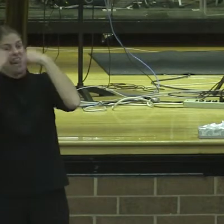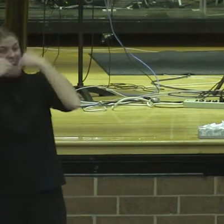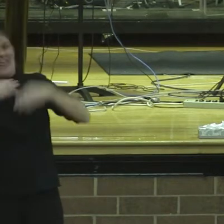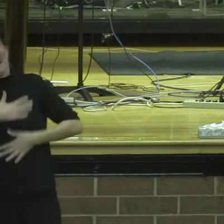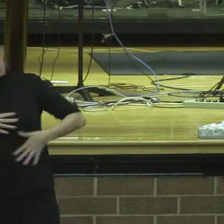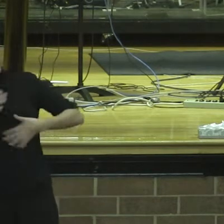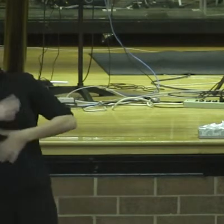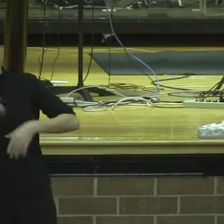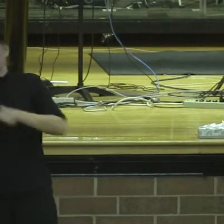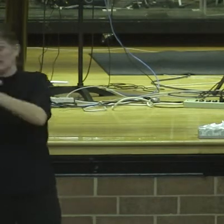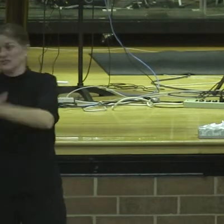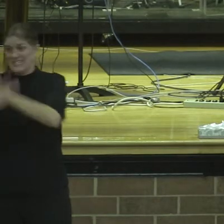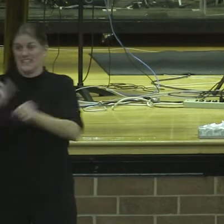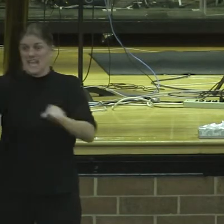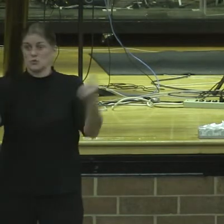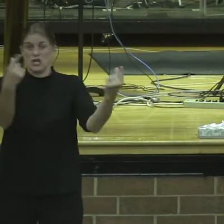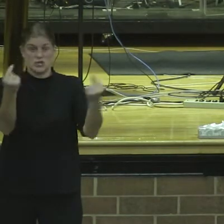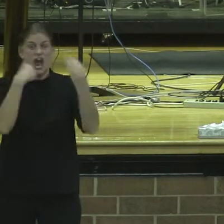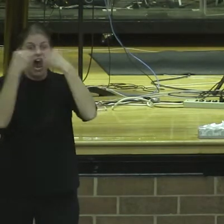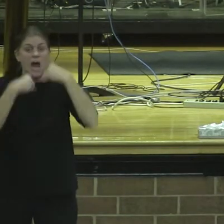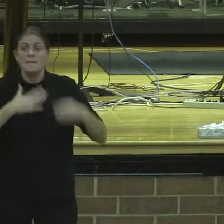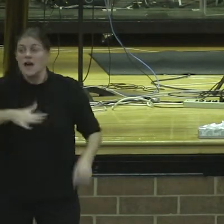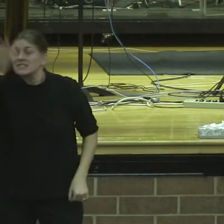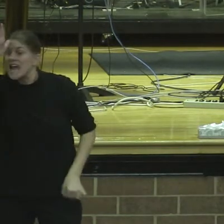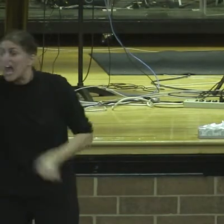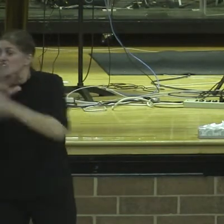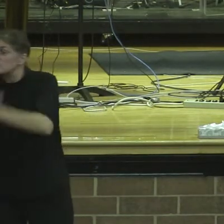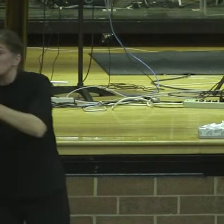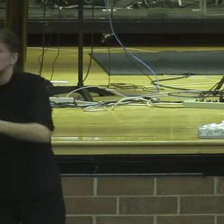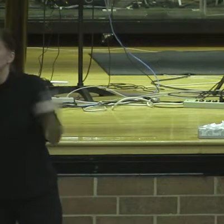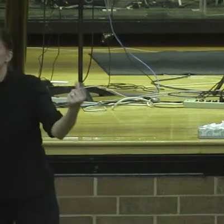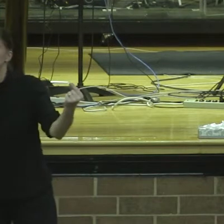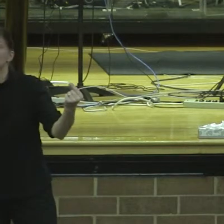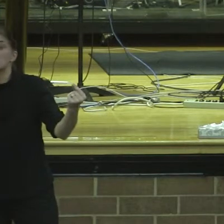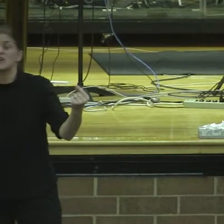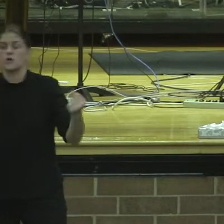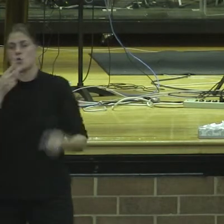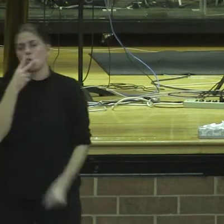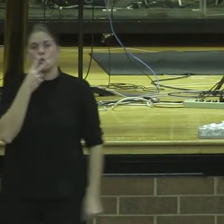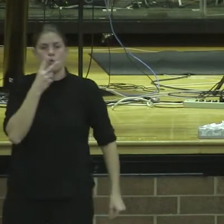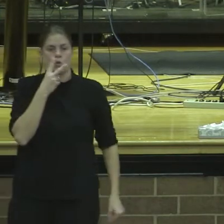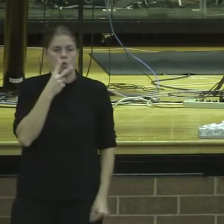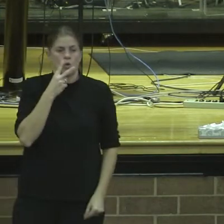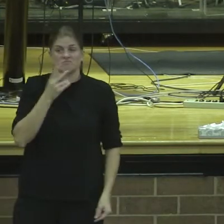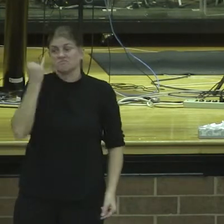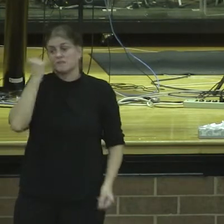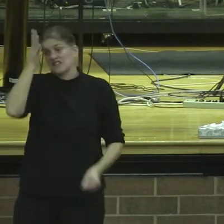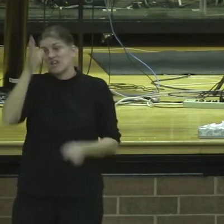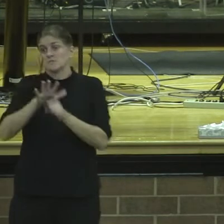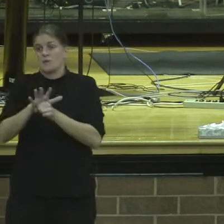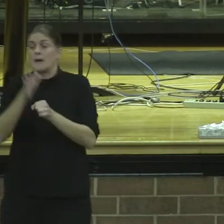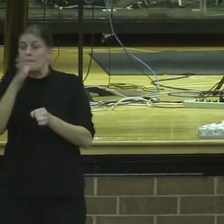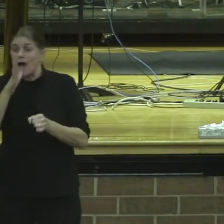So, my dad, when he had his issues, when he got stressed out, he would go into the back room and smoke. My mom